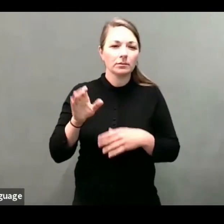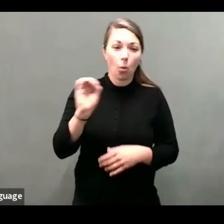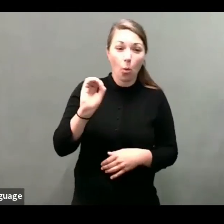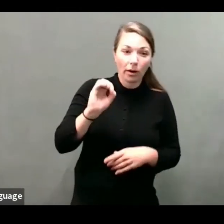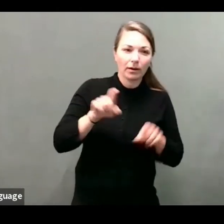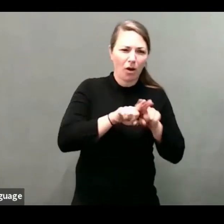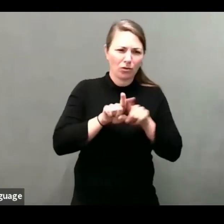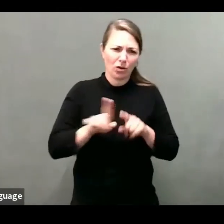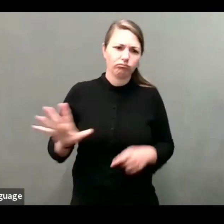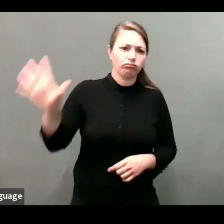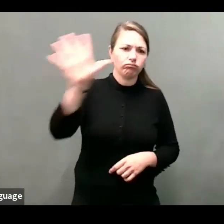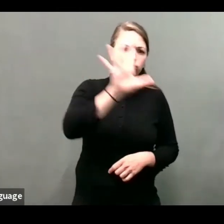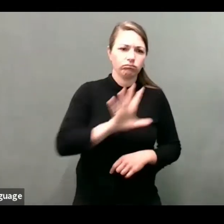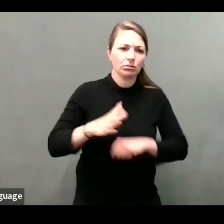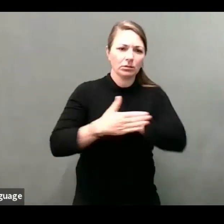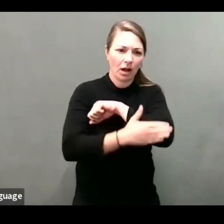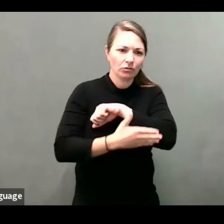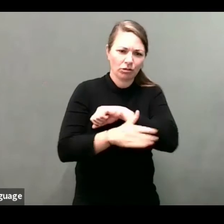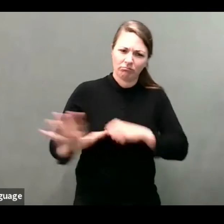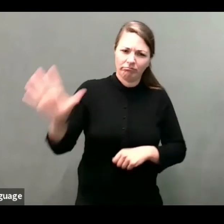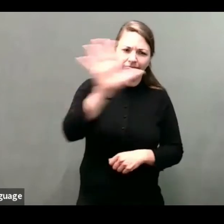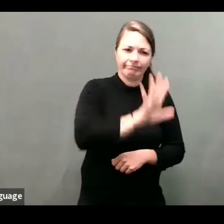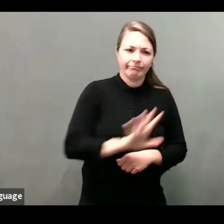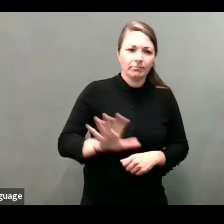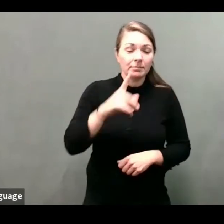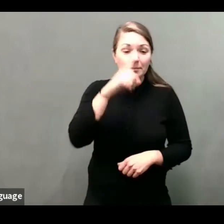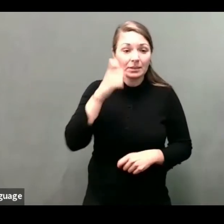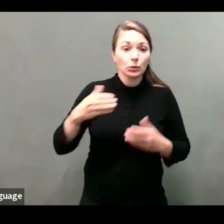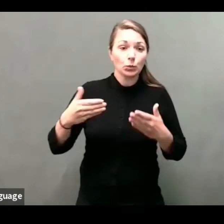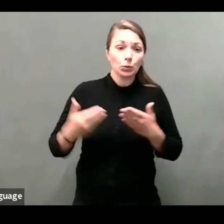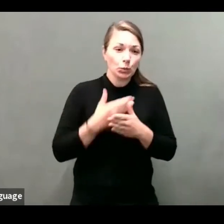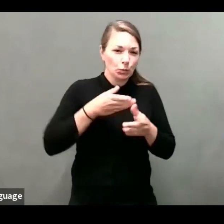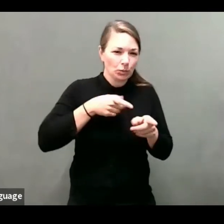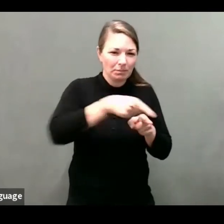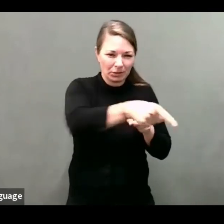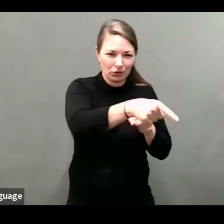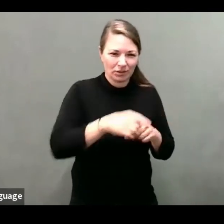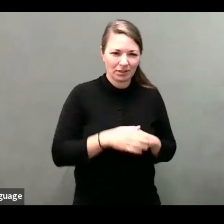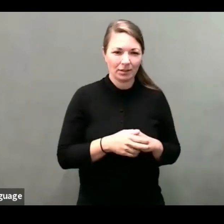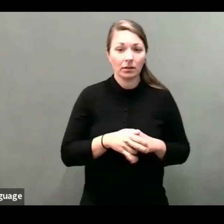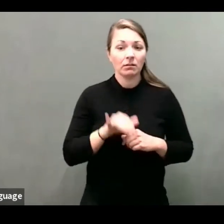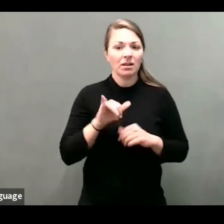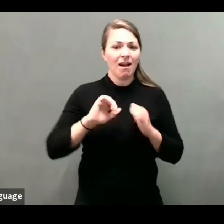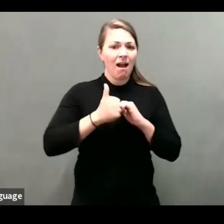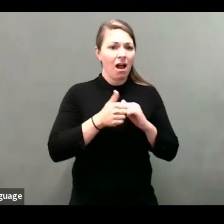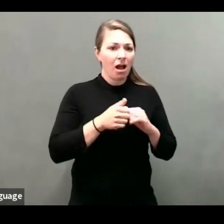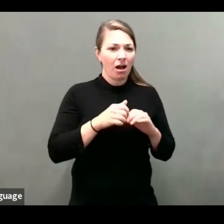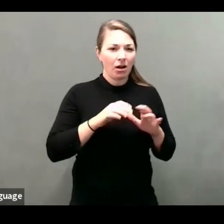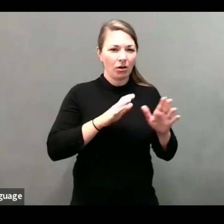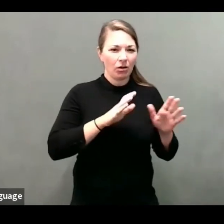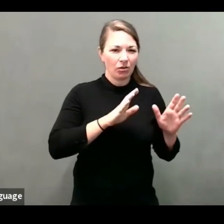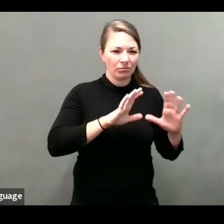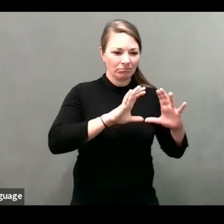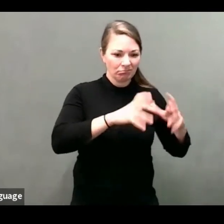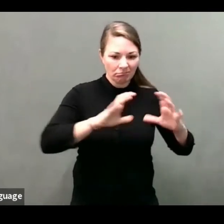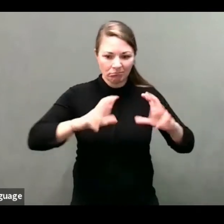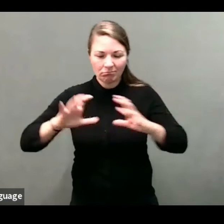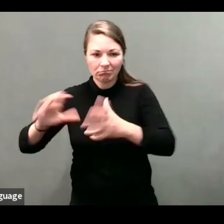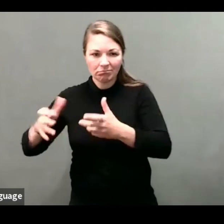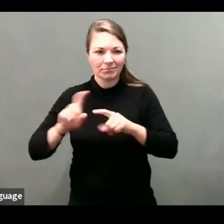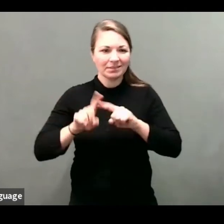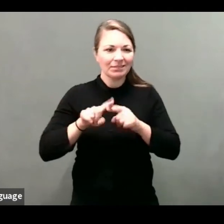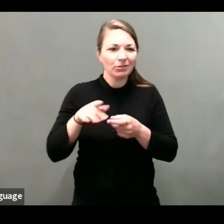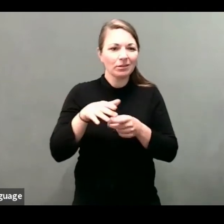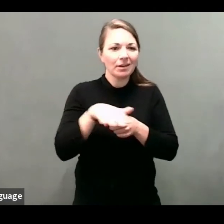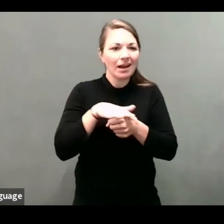it is such a new specialty. The organization of SANE programs in different areas of the state and in different